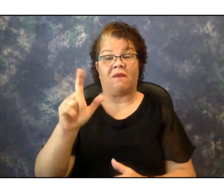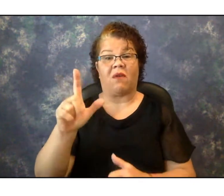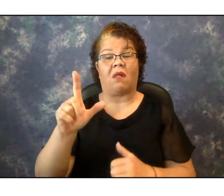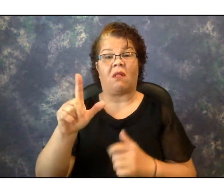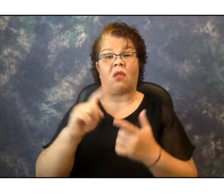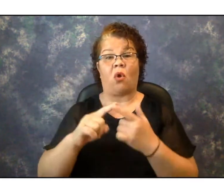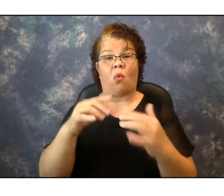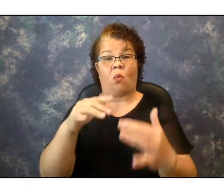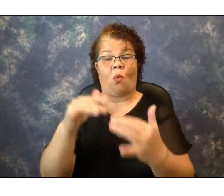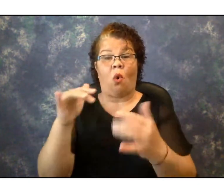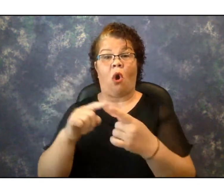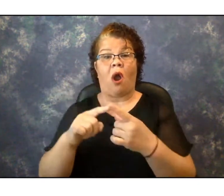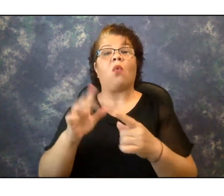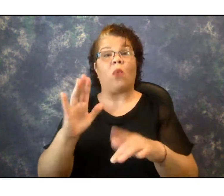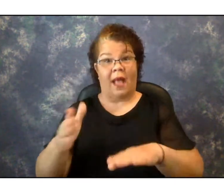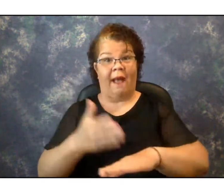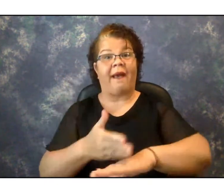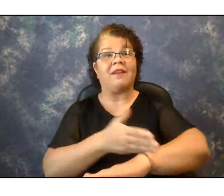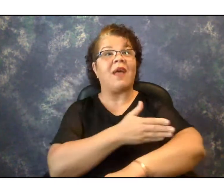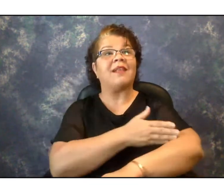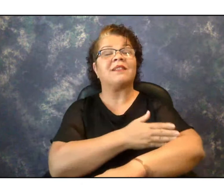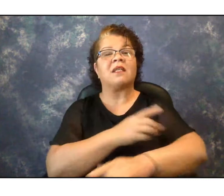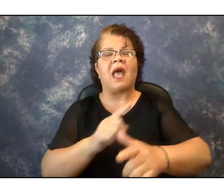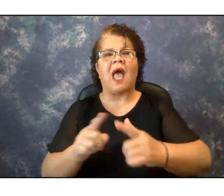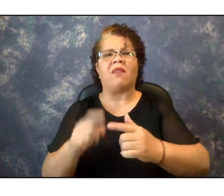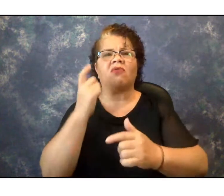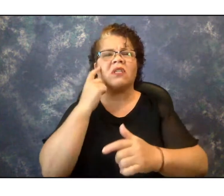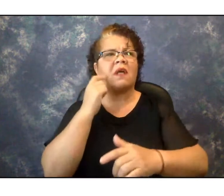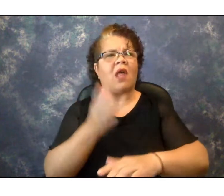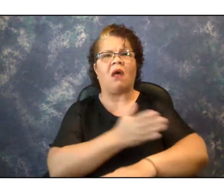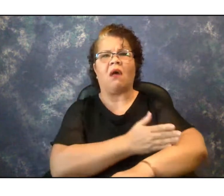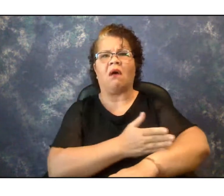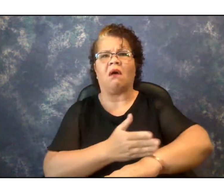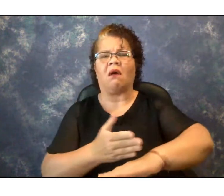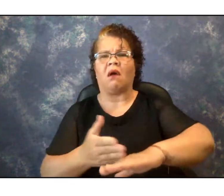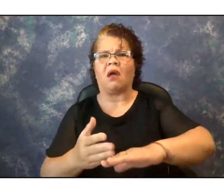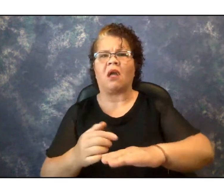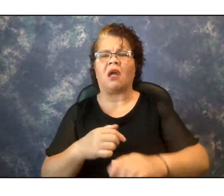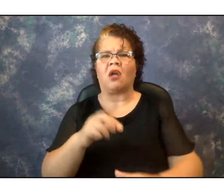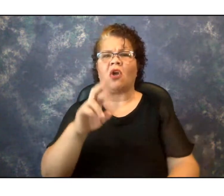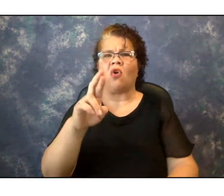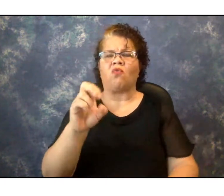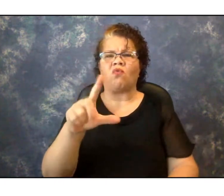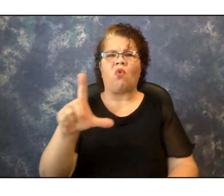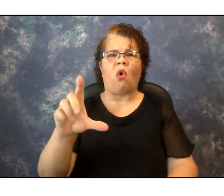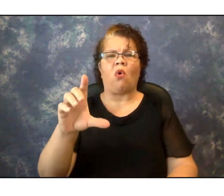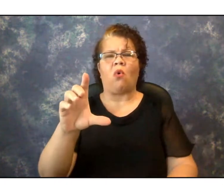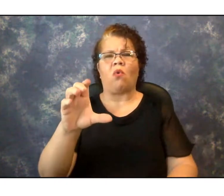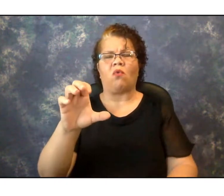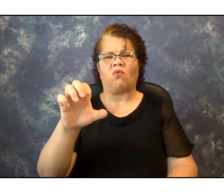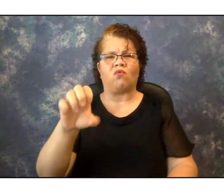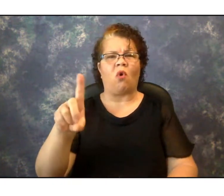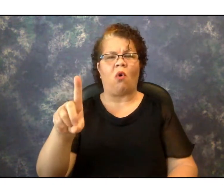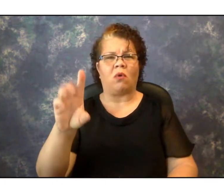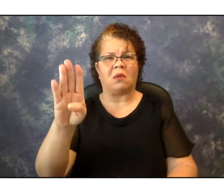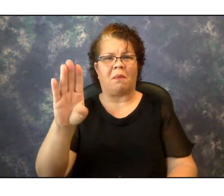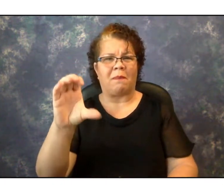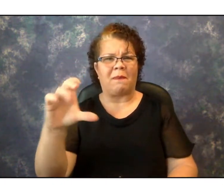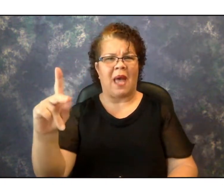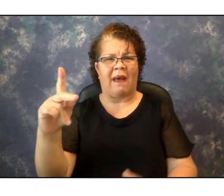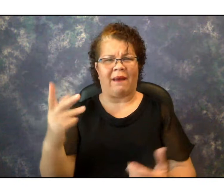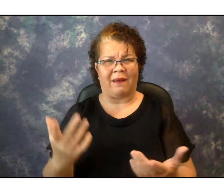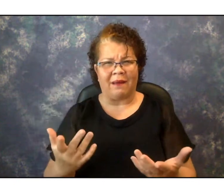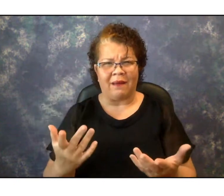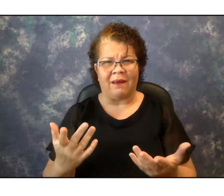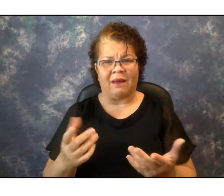were attacked, and Black representation was undermined, and racial violence was on the uptick. So all of that is a